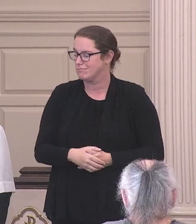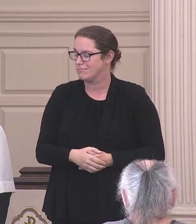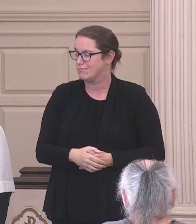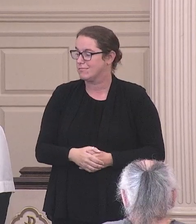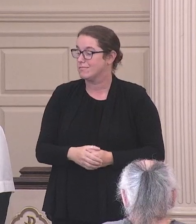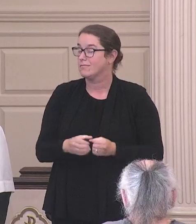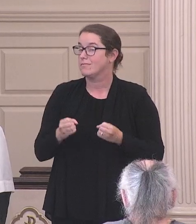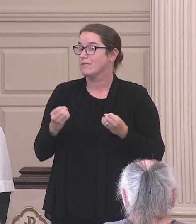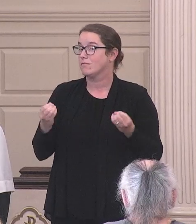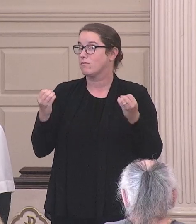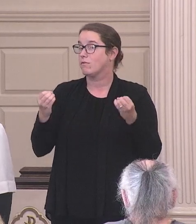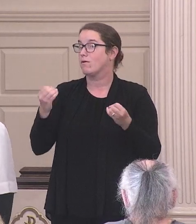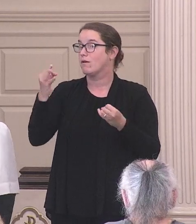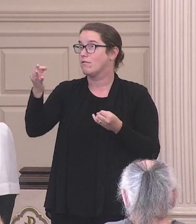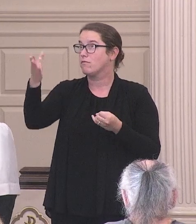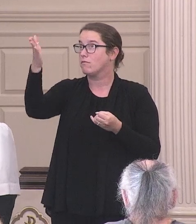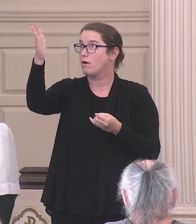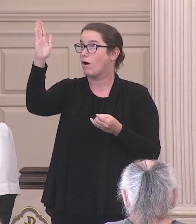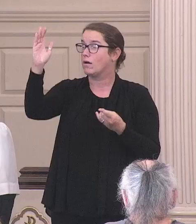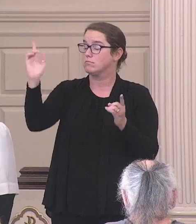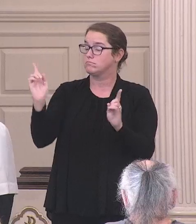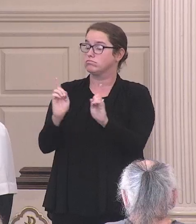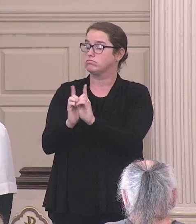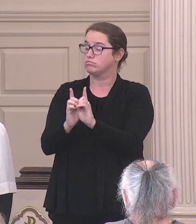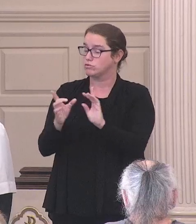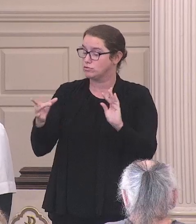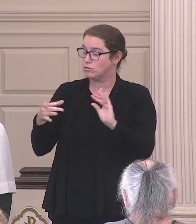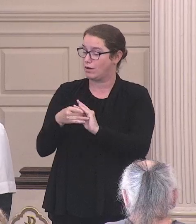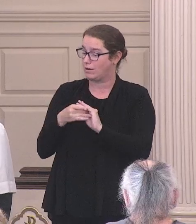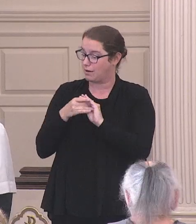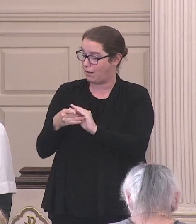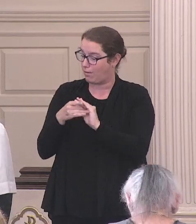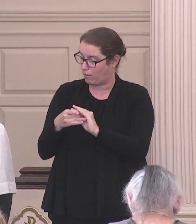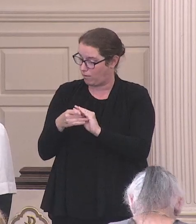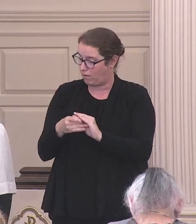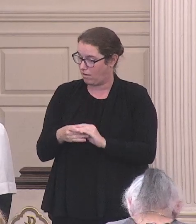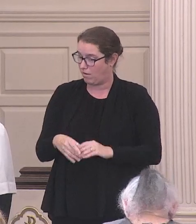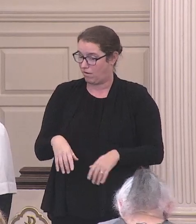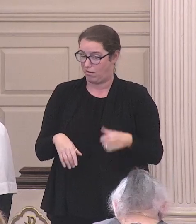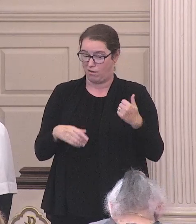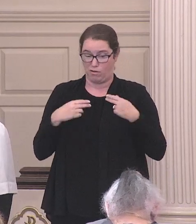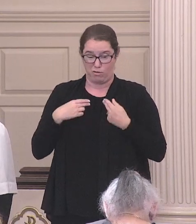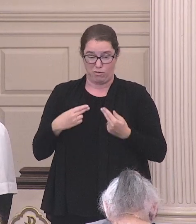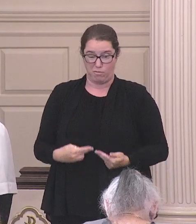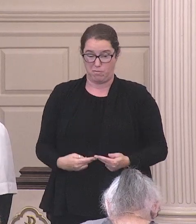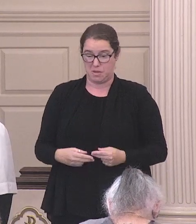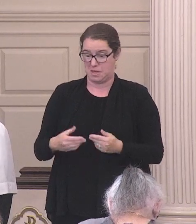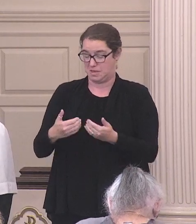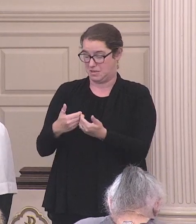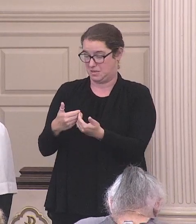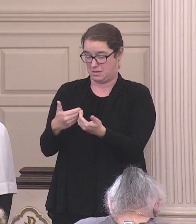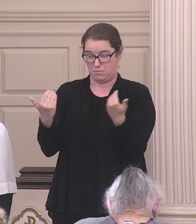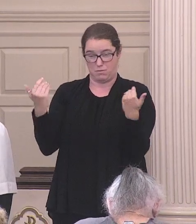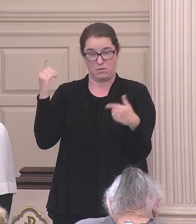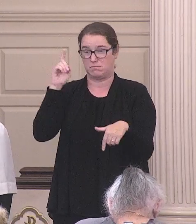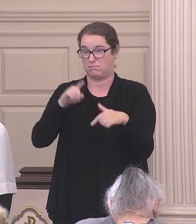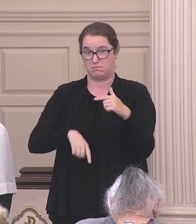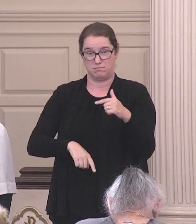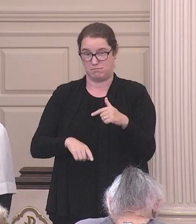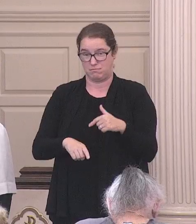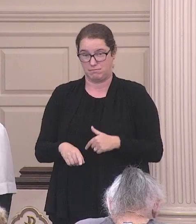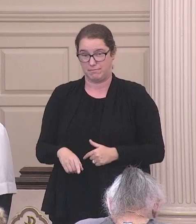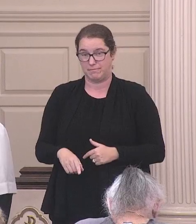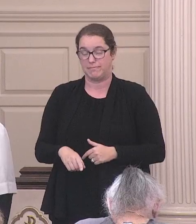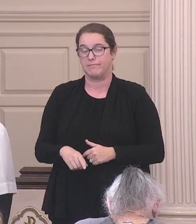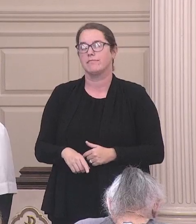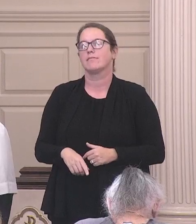Therefore, what God has joined together, no human being must separate." In the